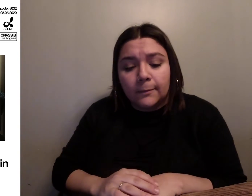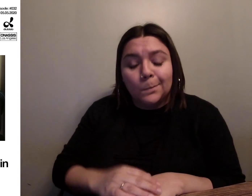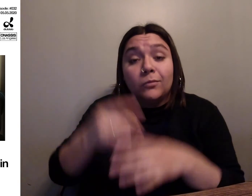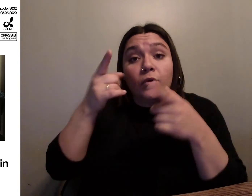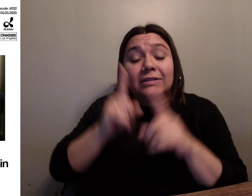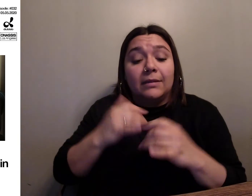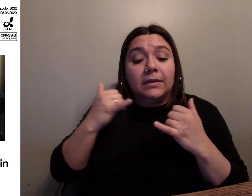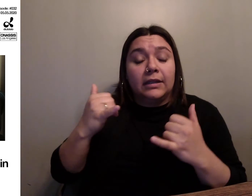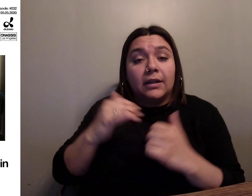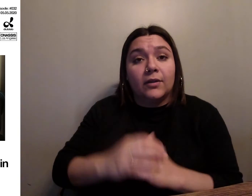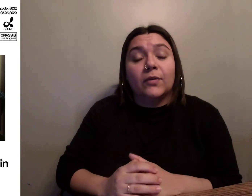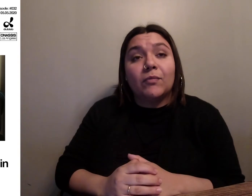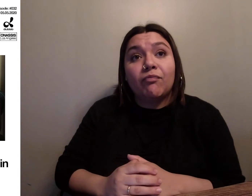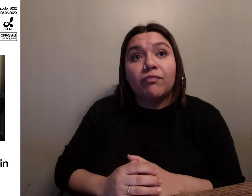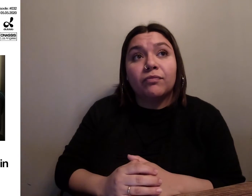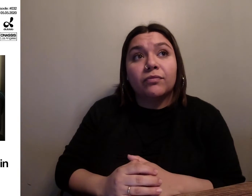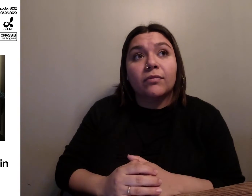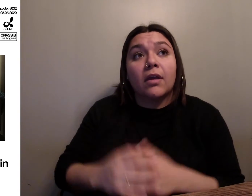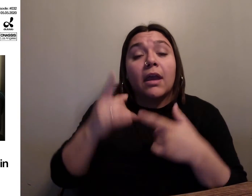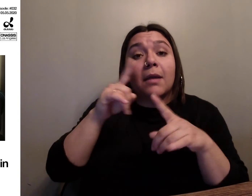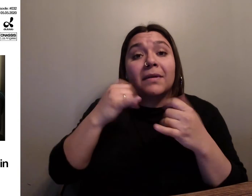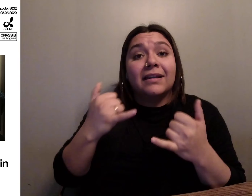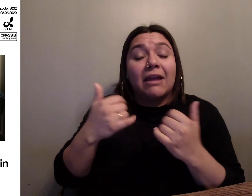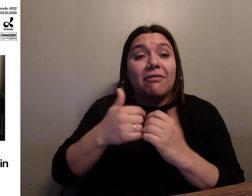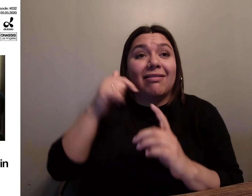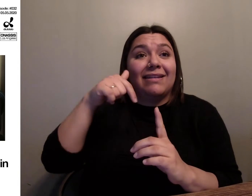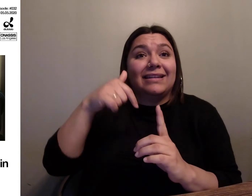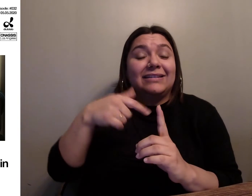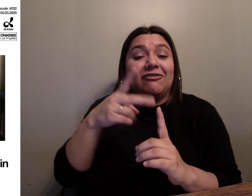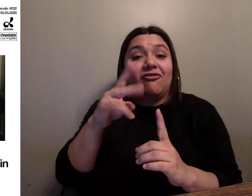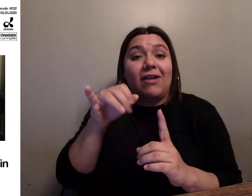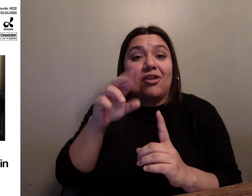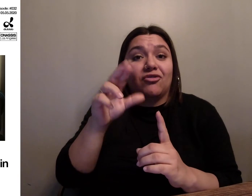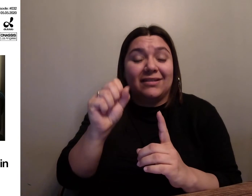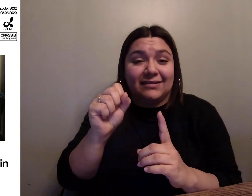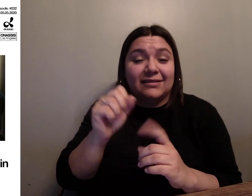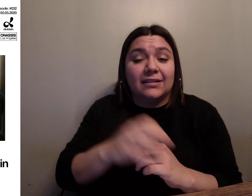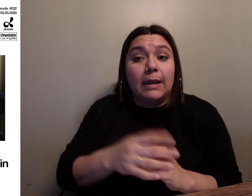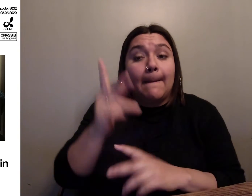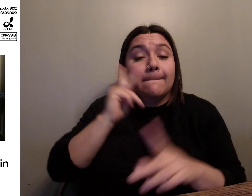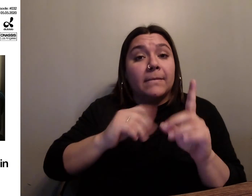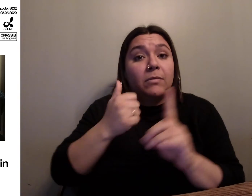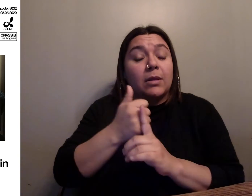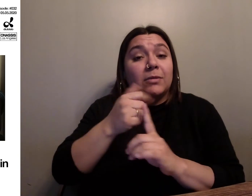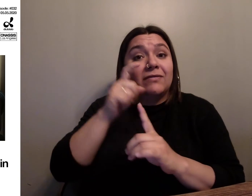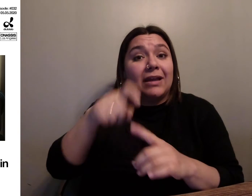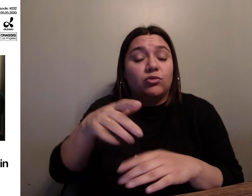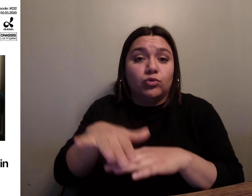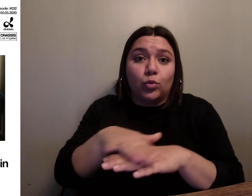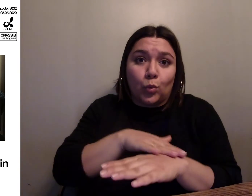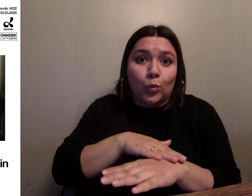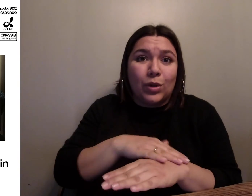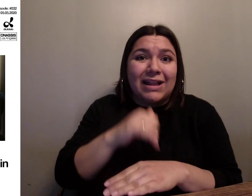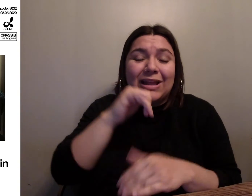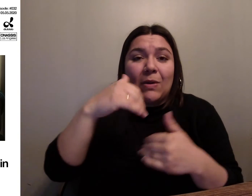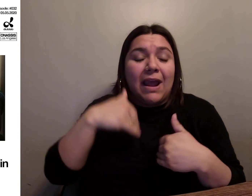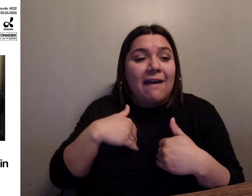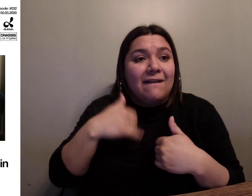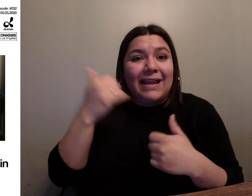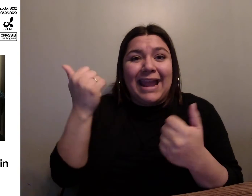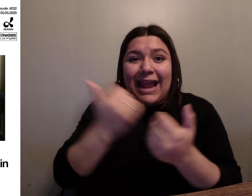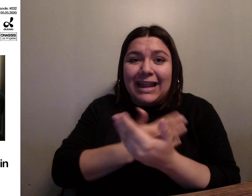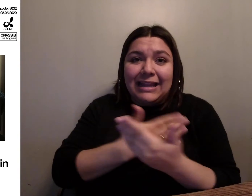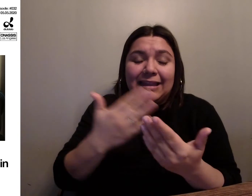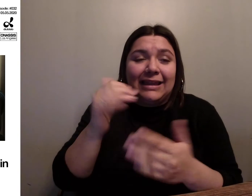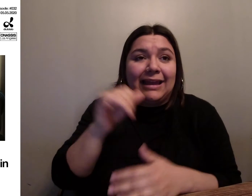down, and they don't have anything else to look at much except the outside world, because they're looking out their